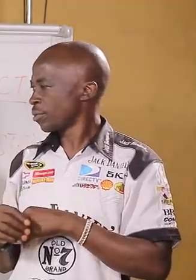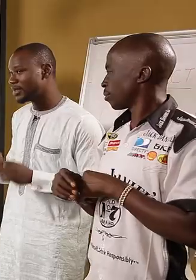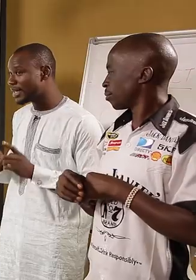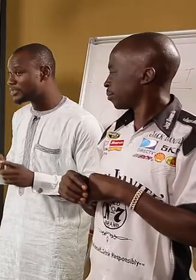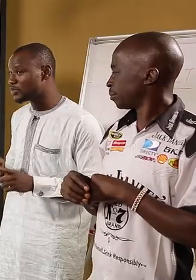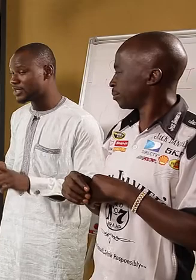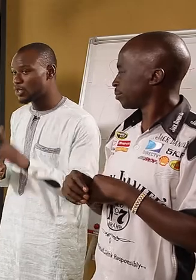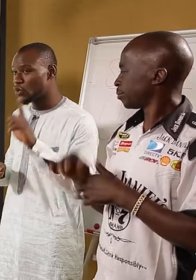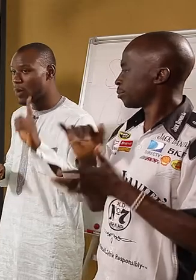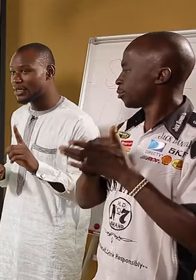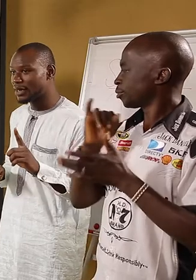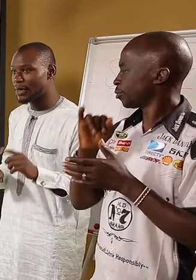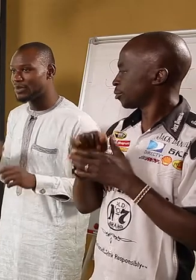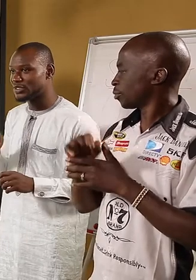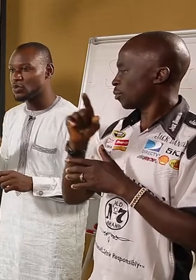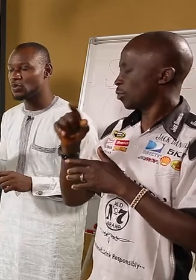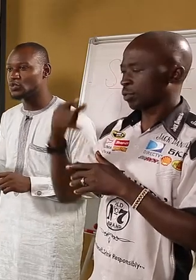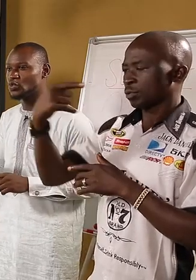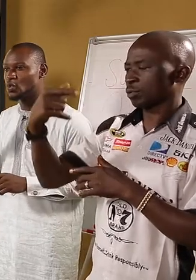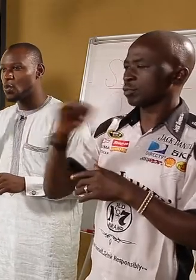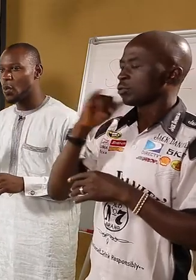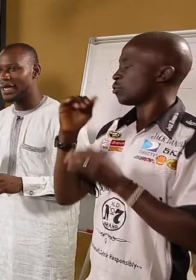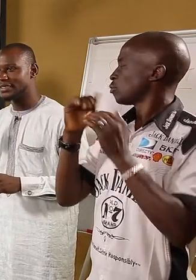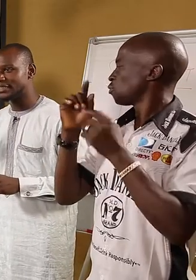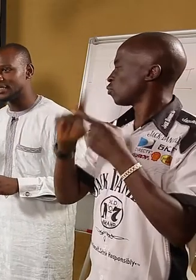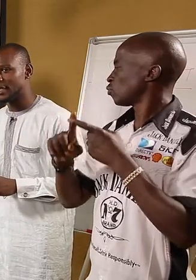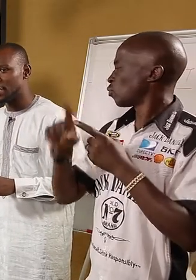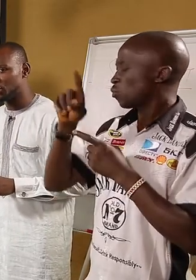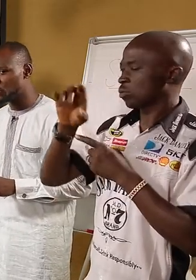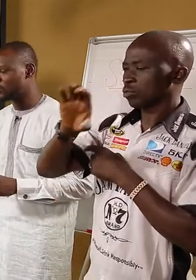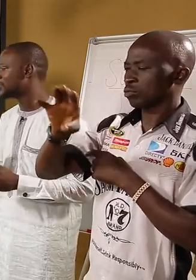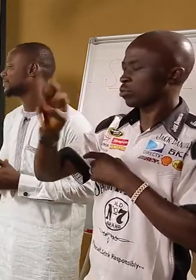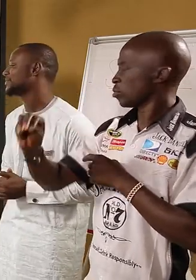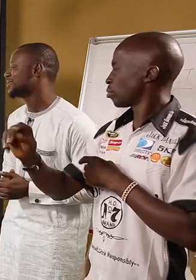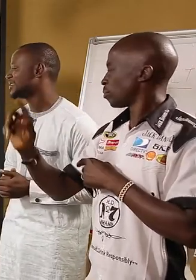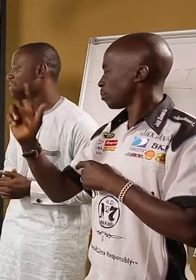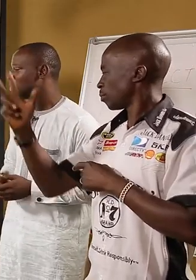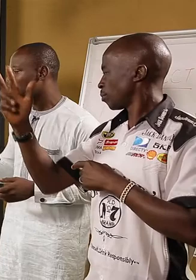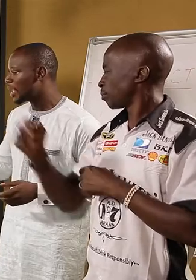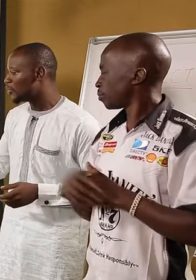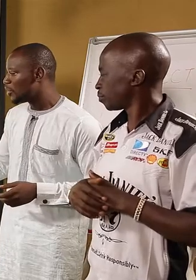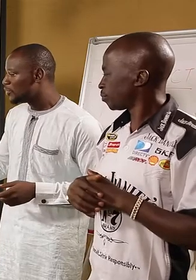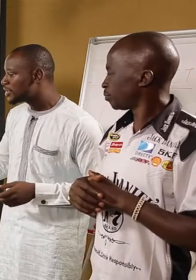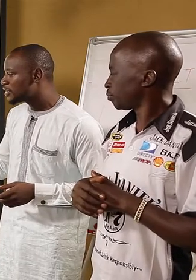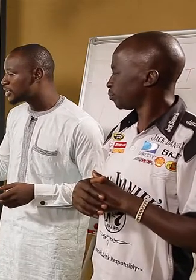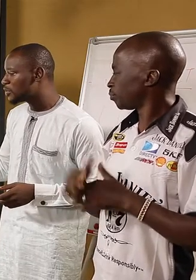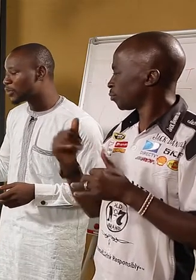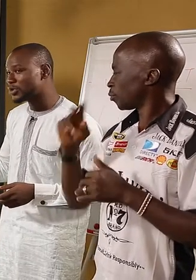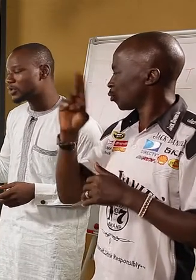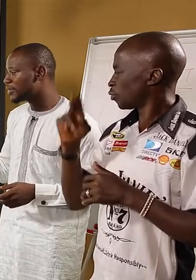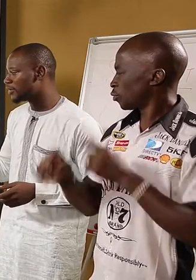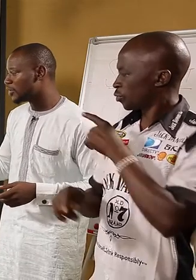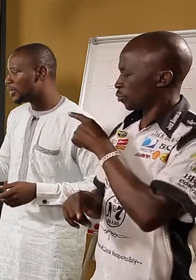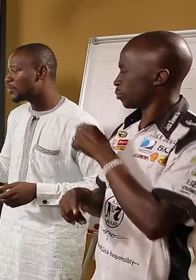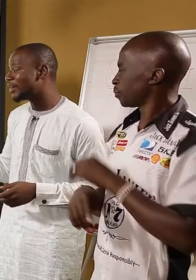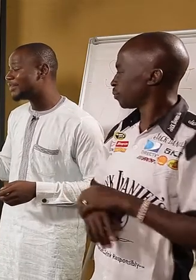dm cube. That is to say, 1 gram is equals to 1 cm cube. So now, using the ratio